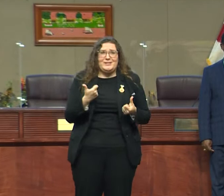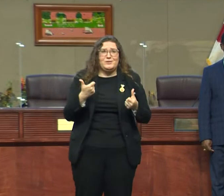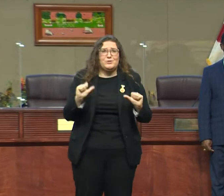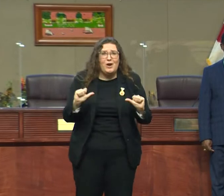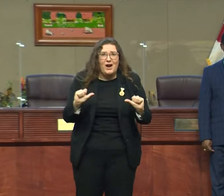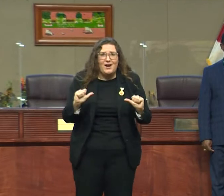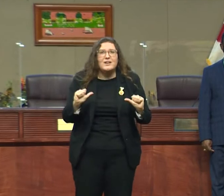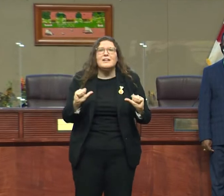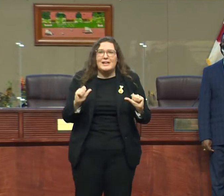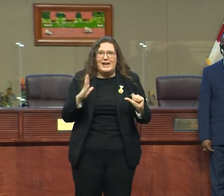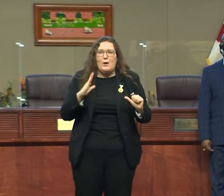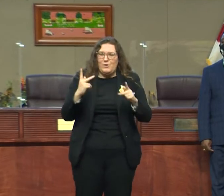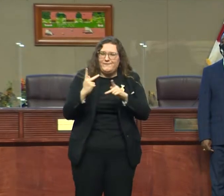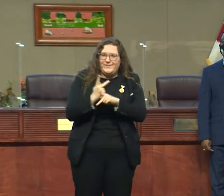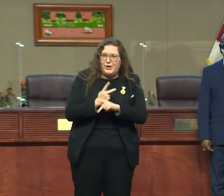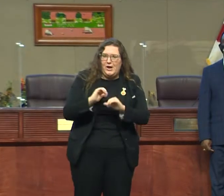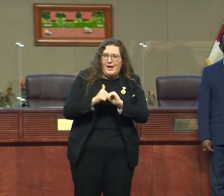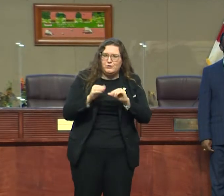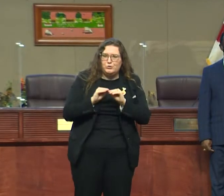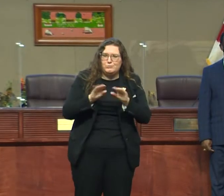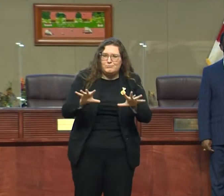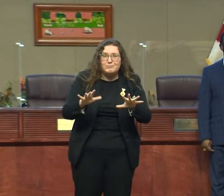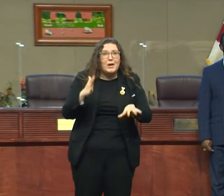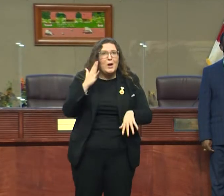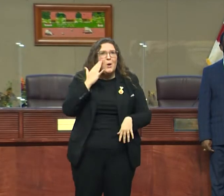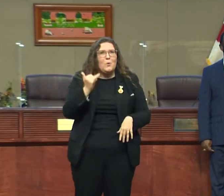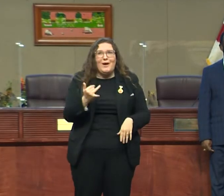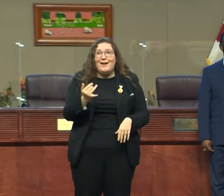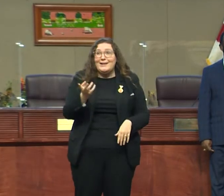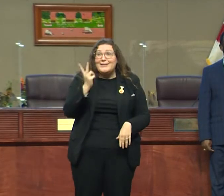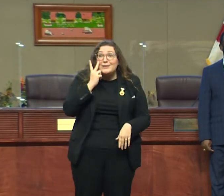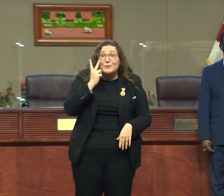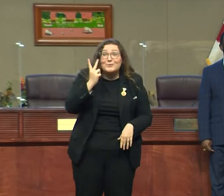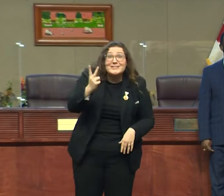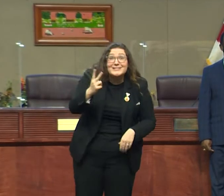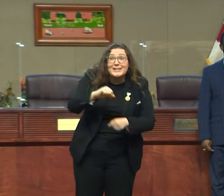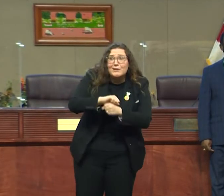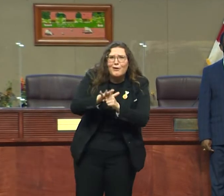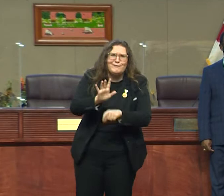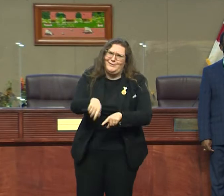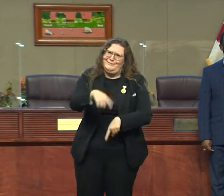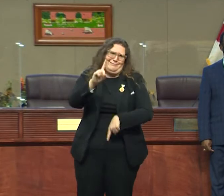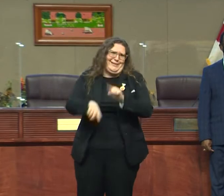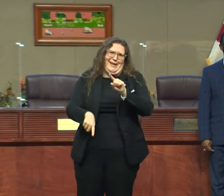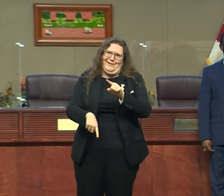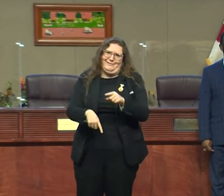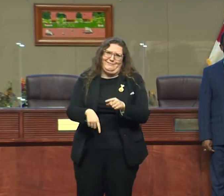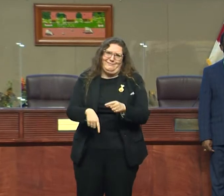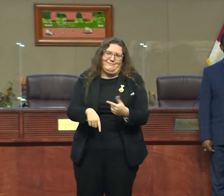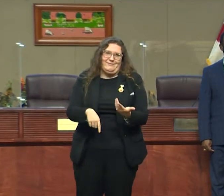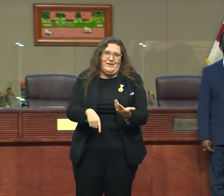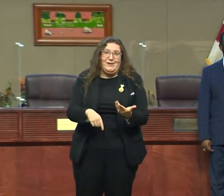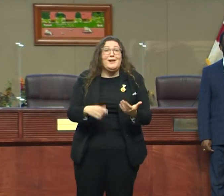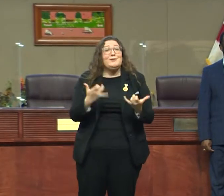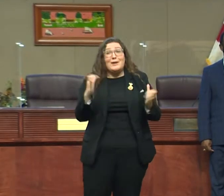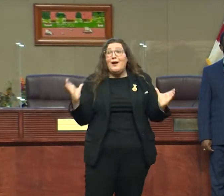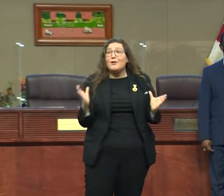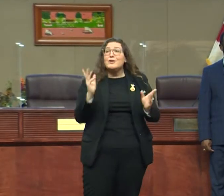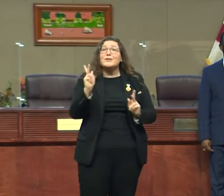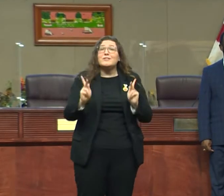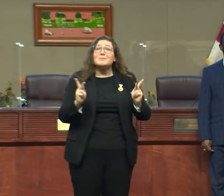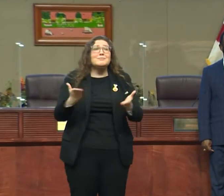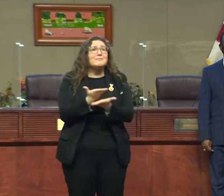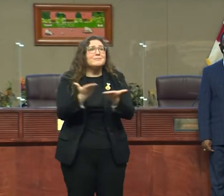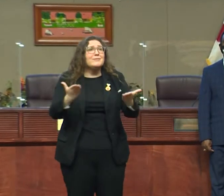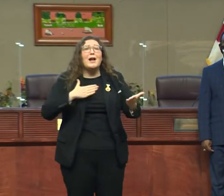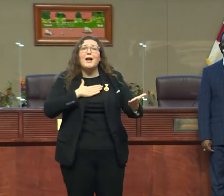see it. With that, I want to encourage people to wear the mask, wash the distance, continue to